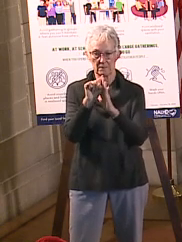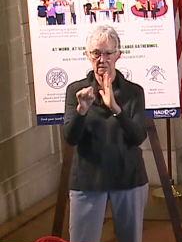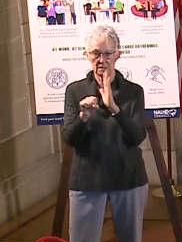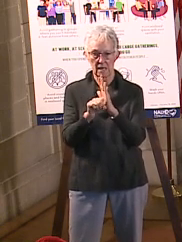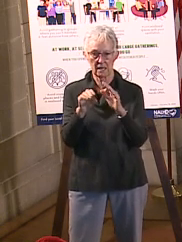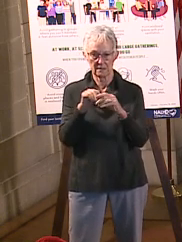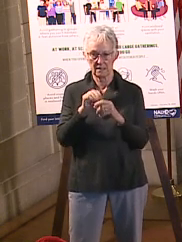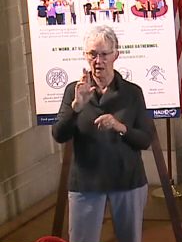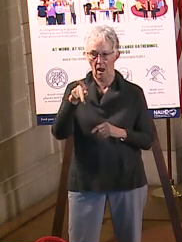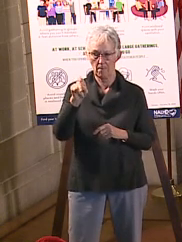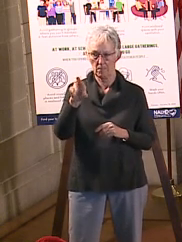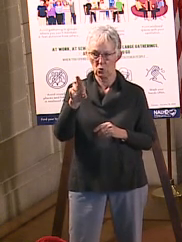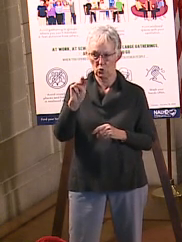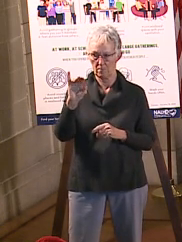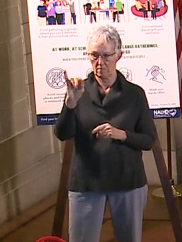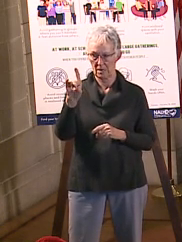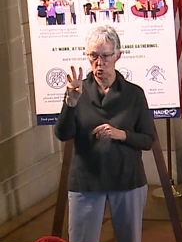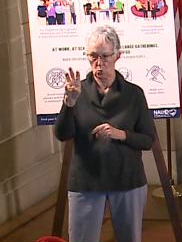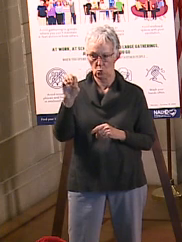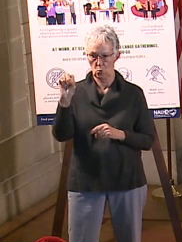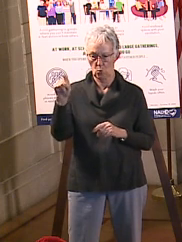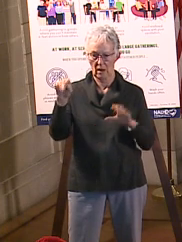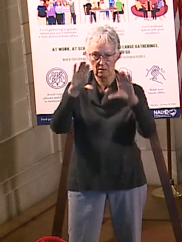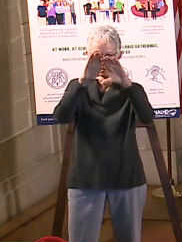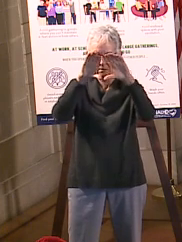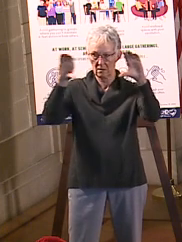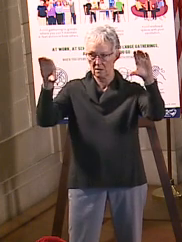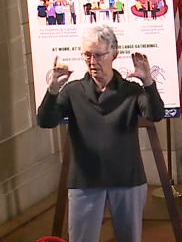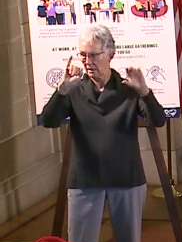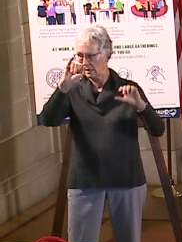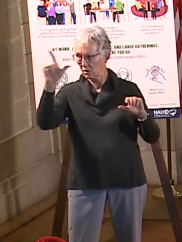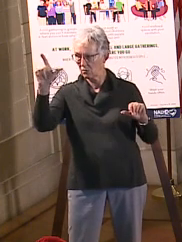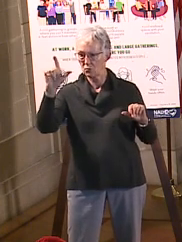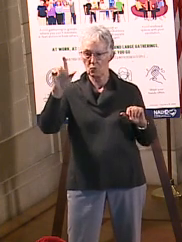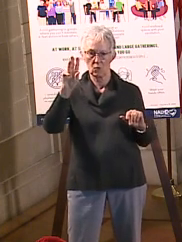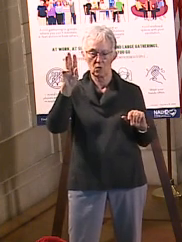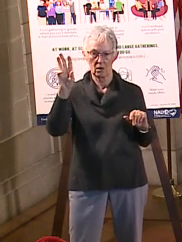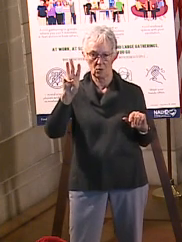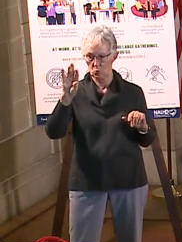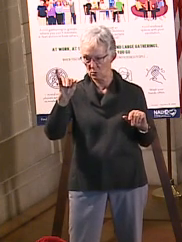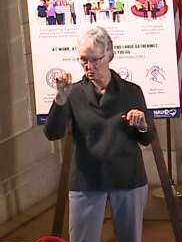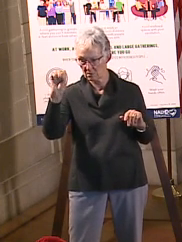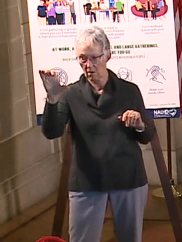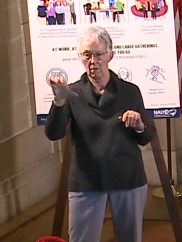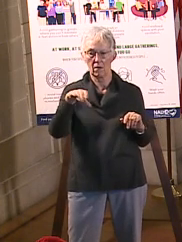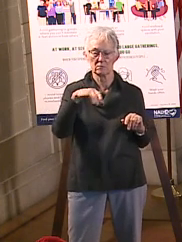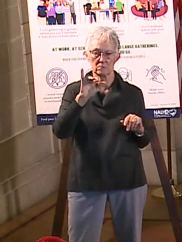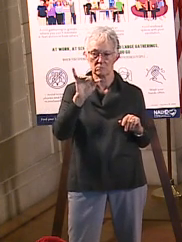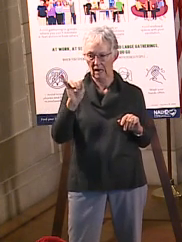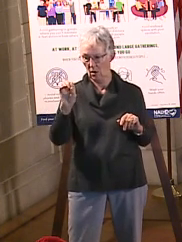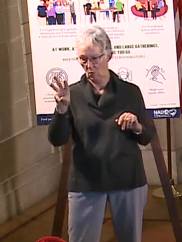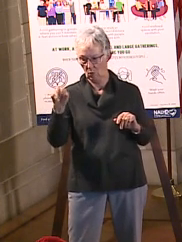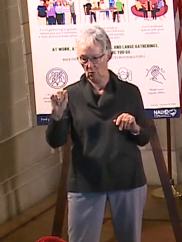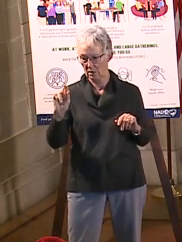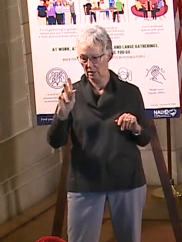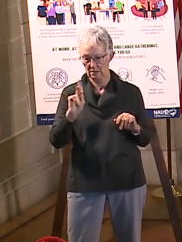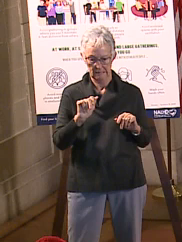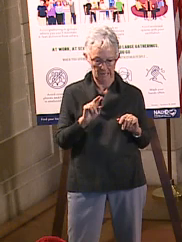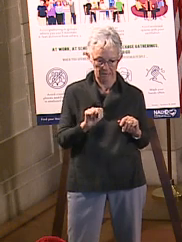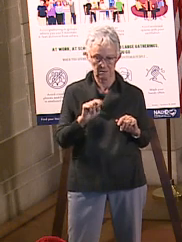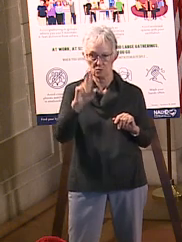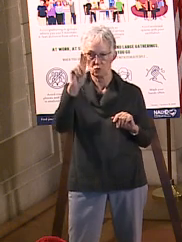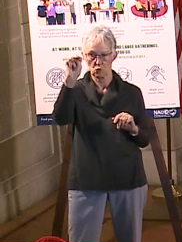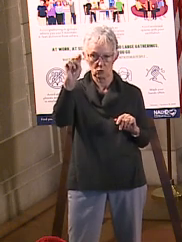go up everywhere from Illinois, Minnesota, Wisconsin, Iowa, Kansas, North Dakota, South